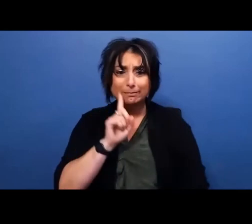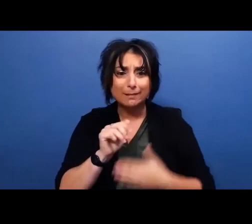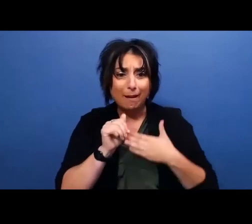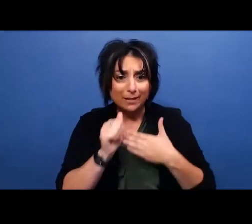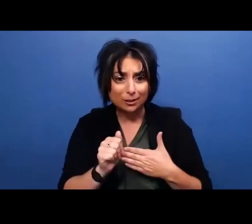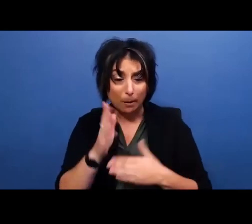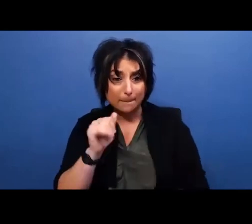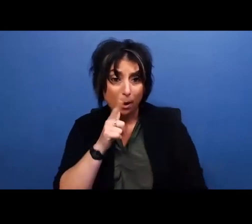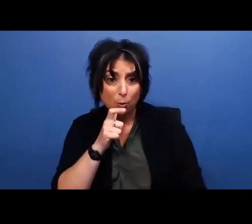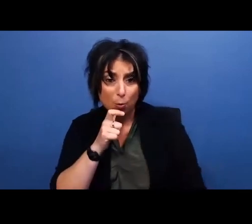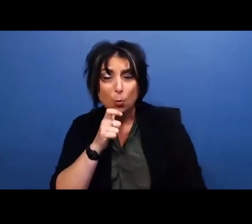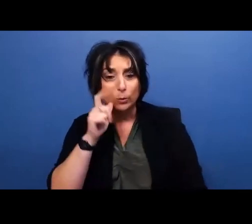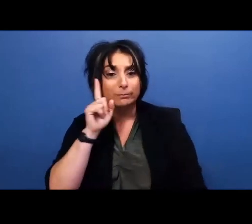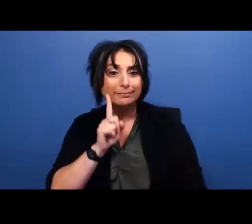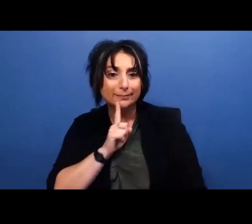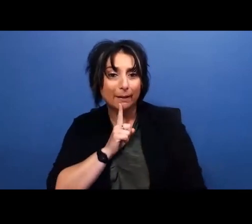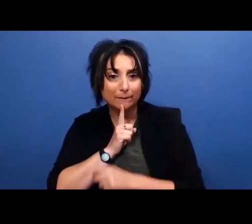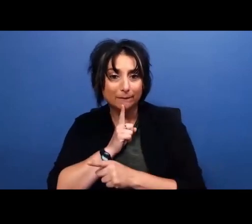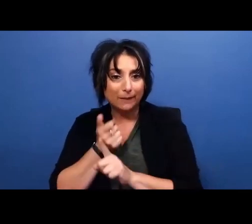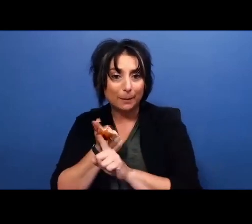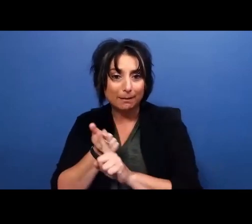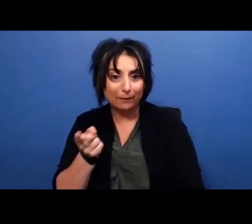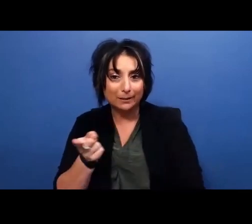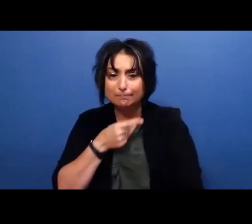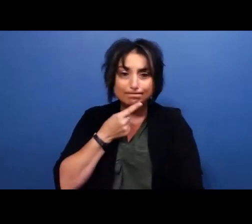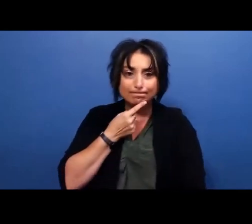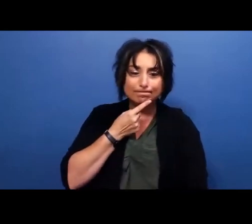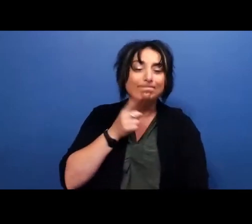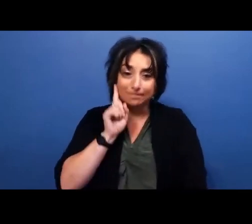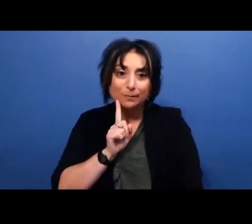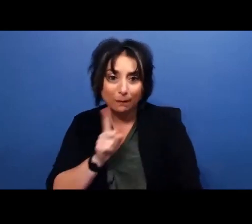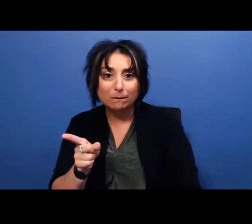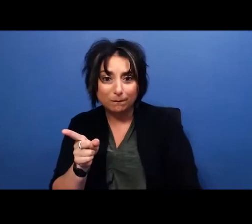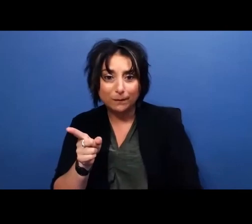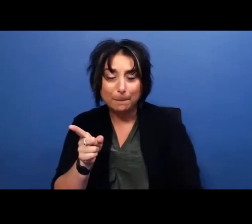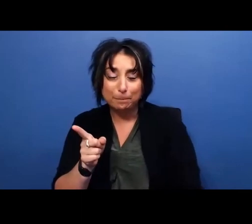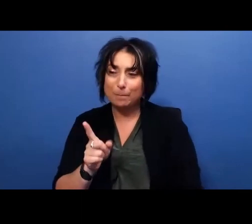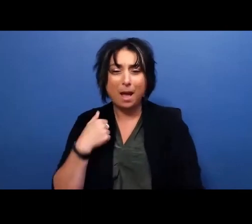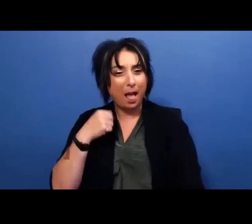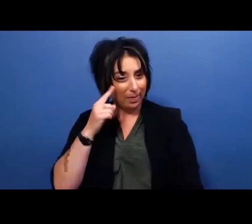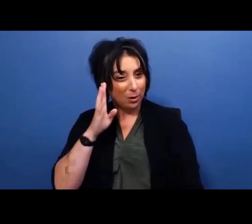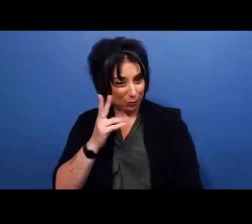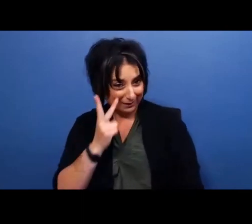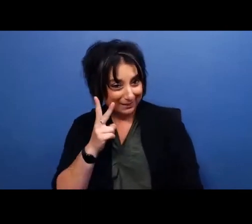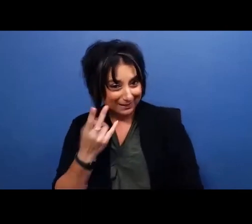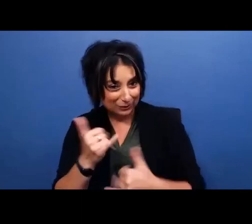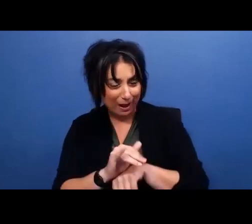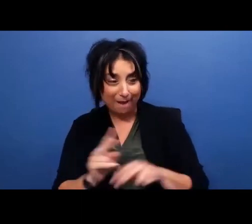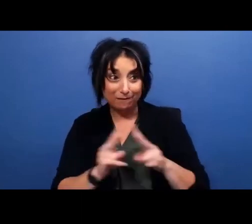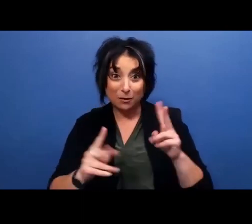who are deaf themselves. And I think that will be demonstrated tonight, and I'm really excited to hear what they have to